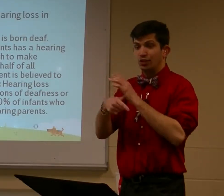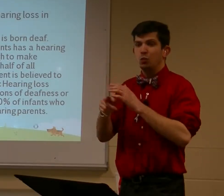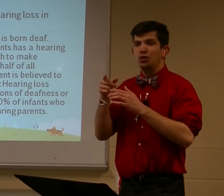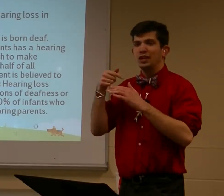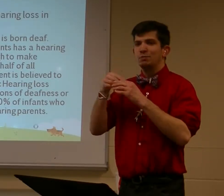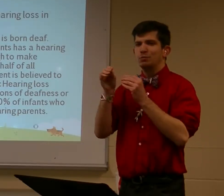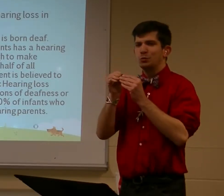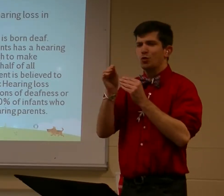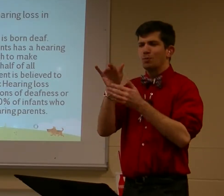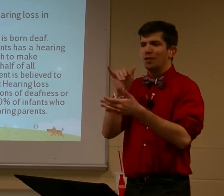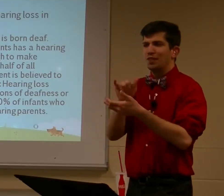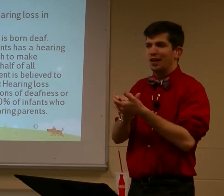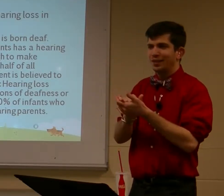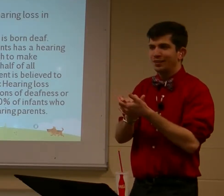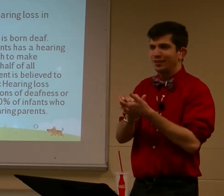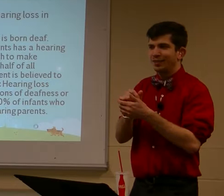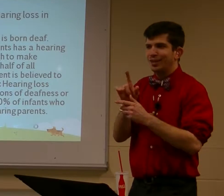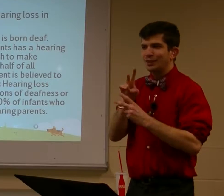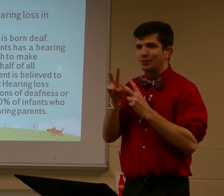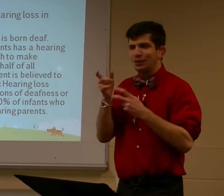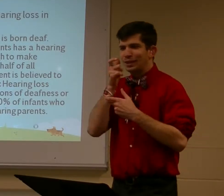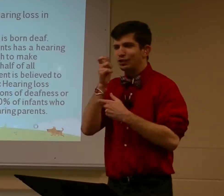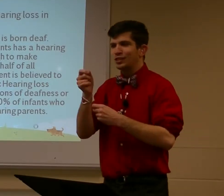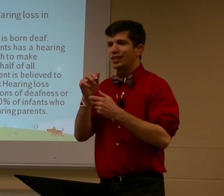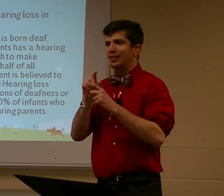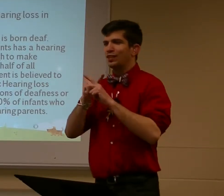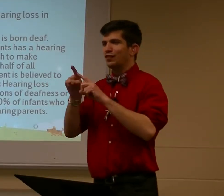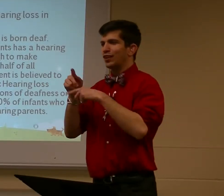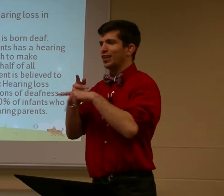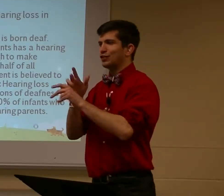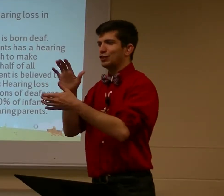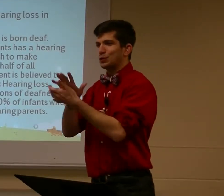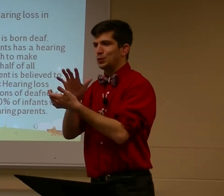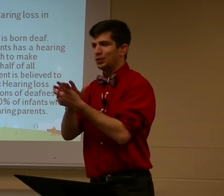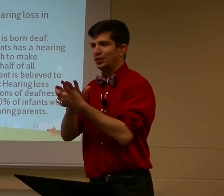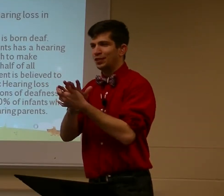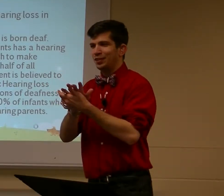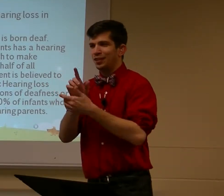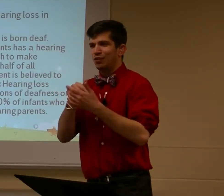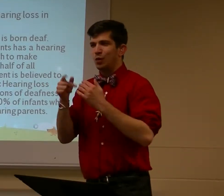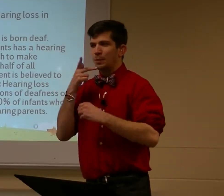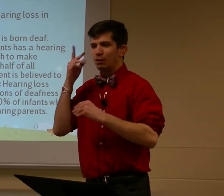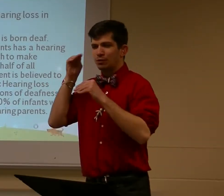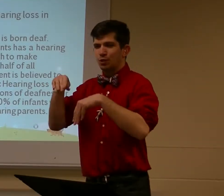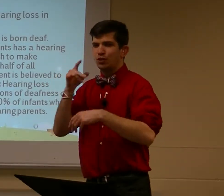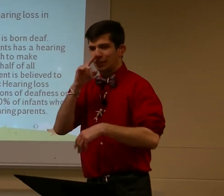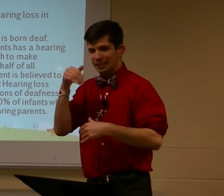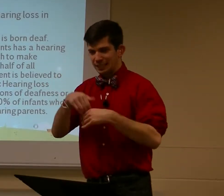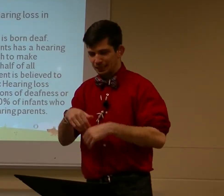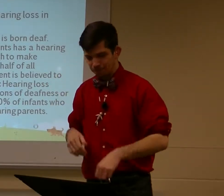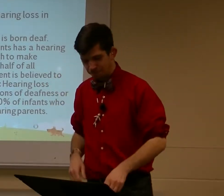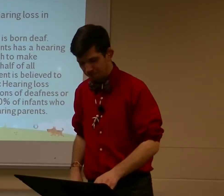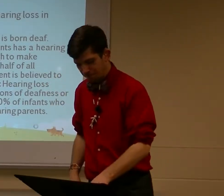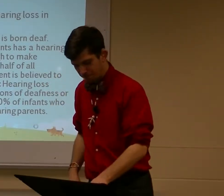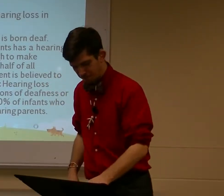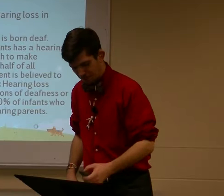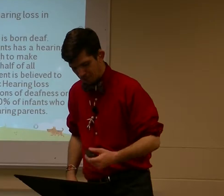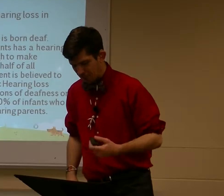we'll get more about that. And it's very interesting, a different kind of school of what parents put their kids in.